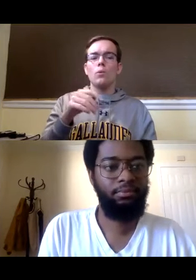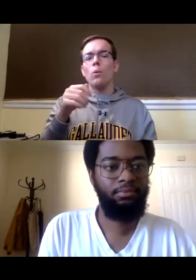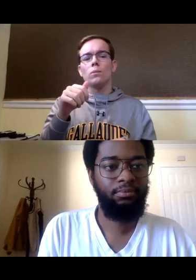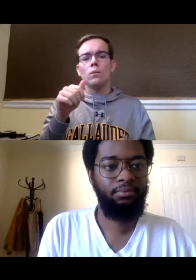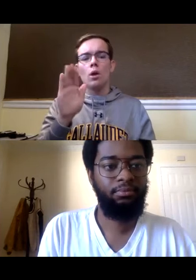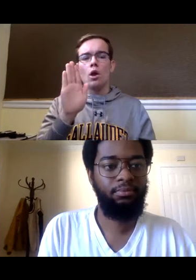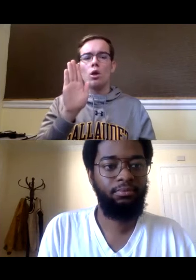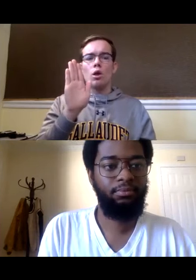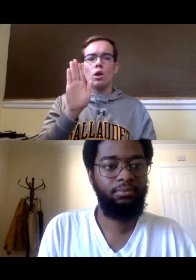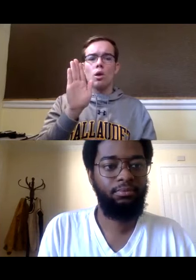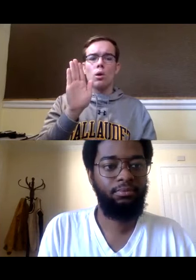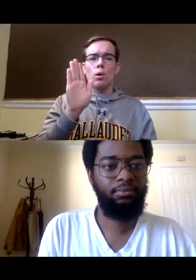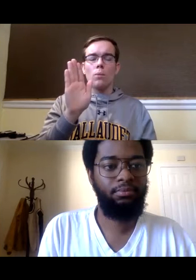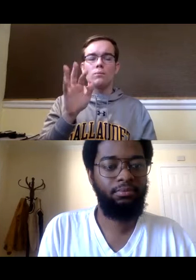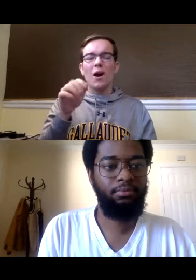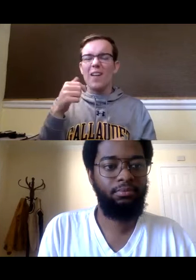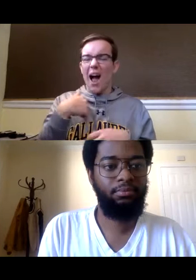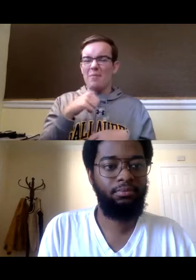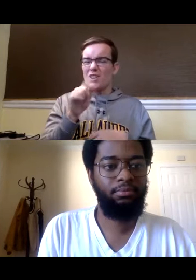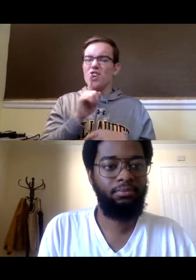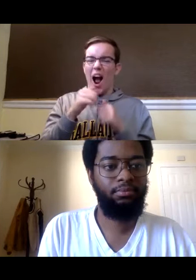For the next one,